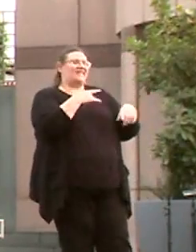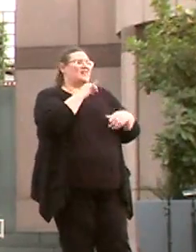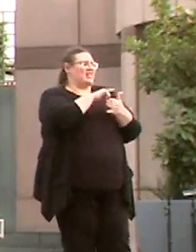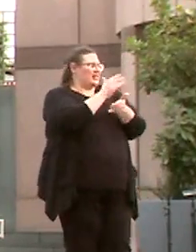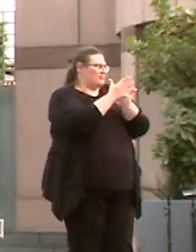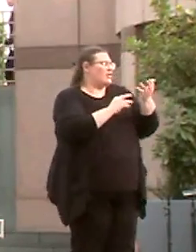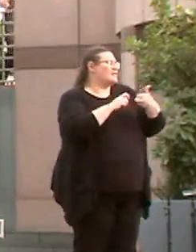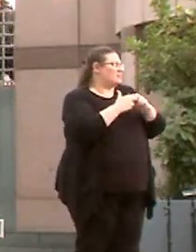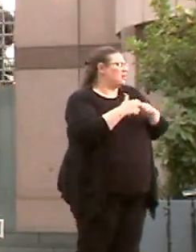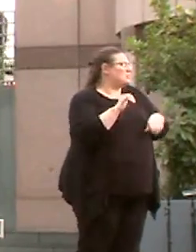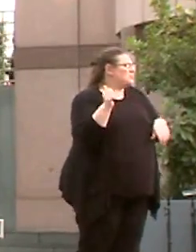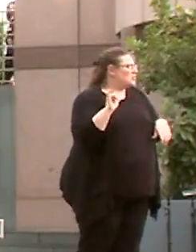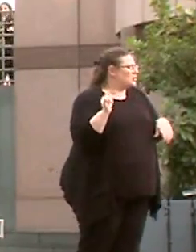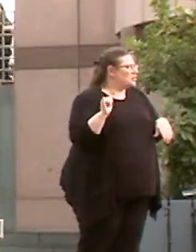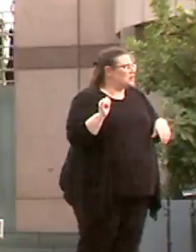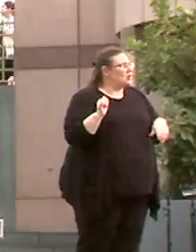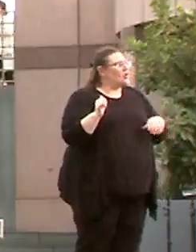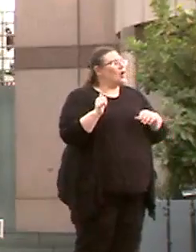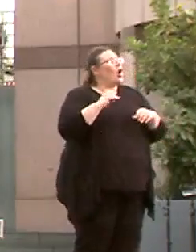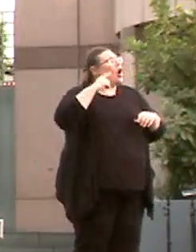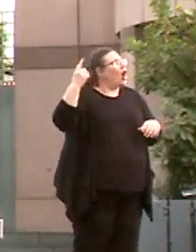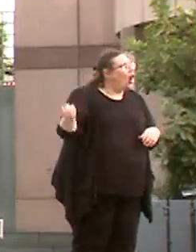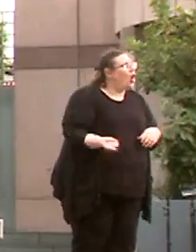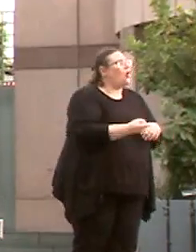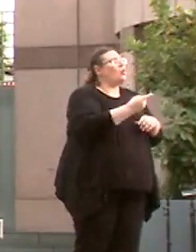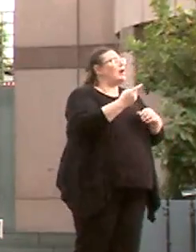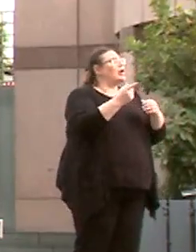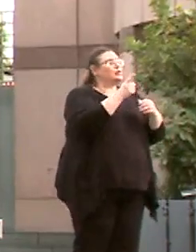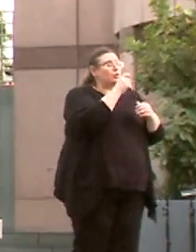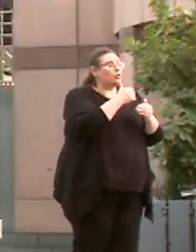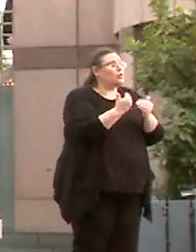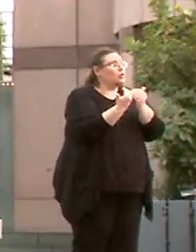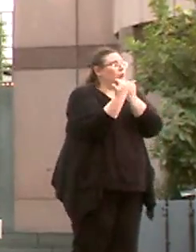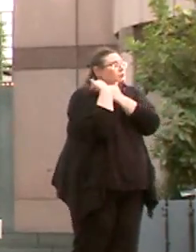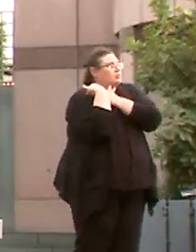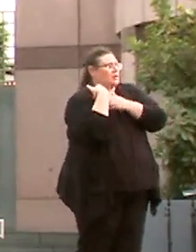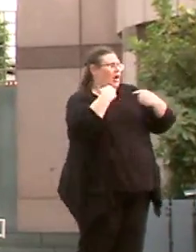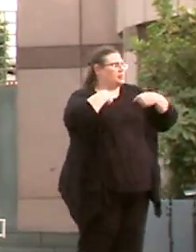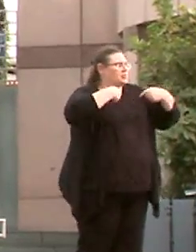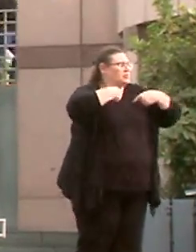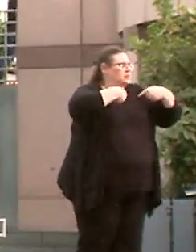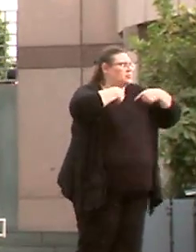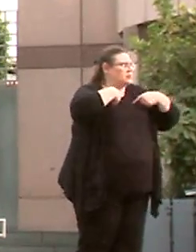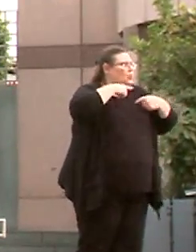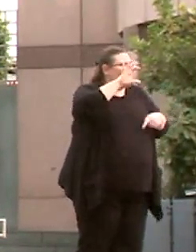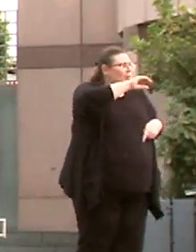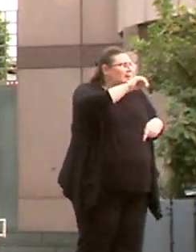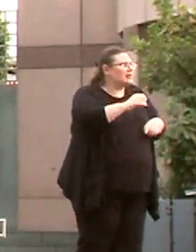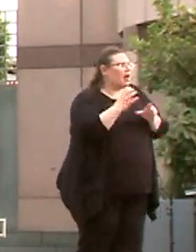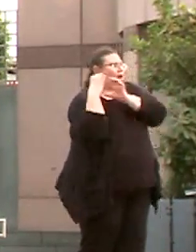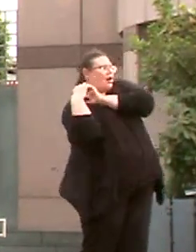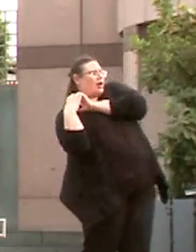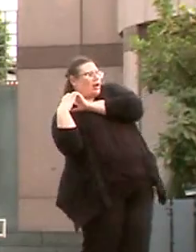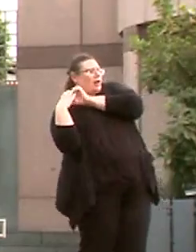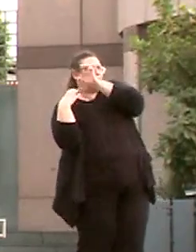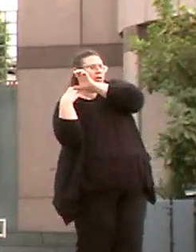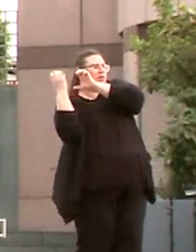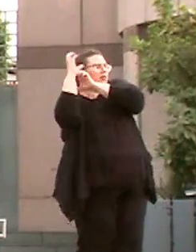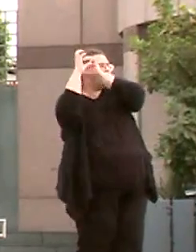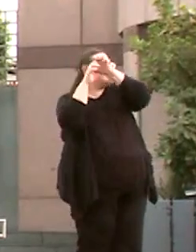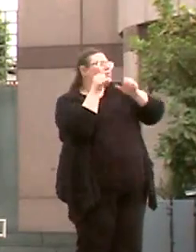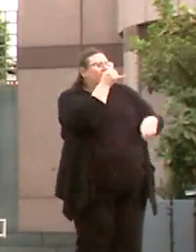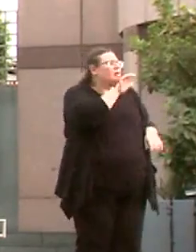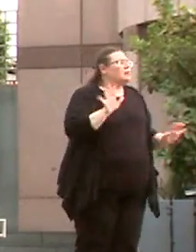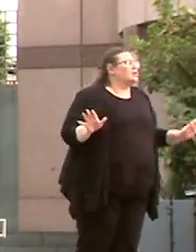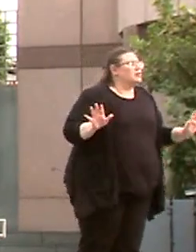of the problem, Yeah. and that the onus is always placed back on us Yeah. and solely on us. And I think there's a lot of